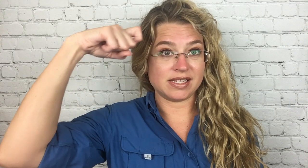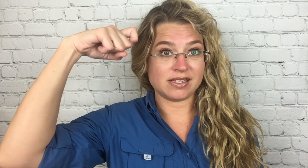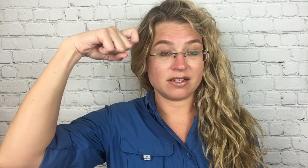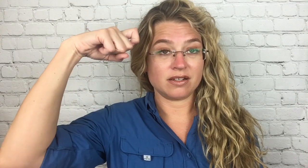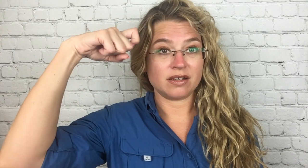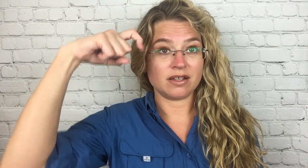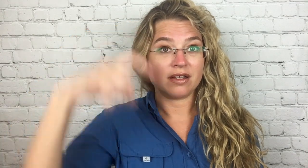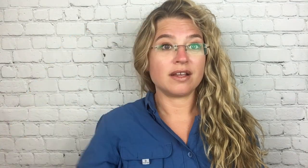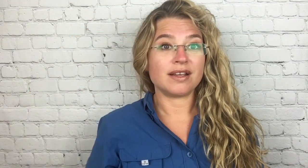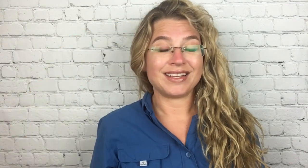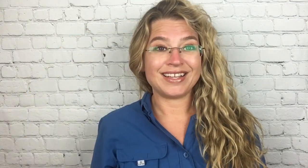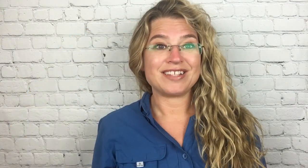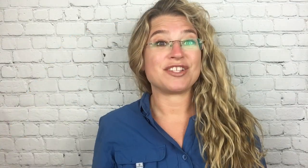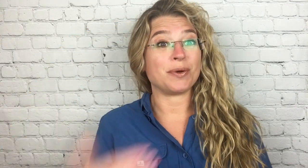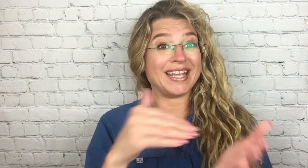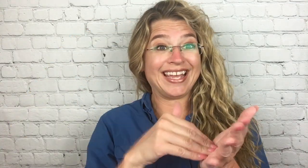Because. So again,